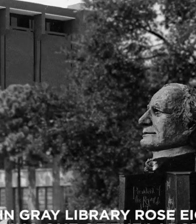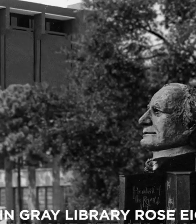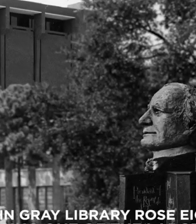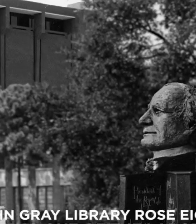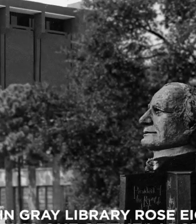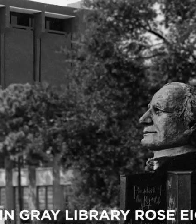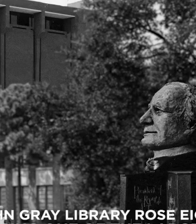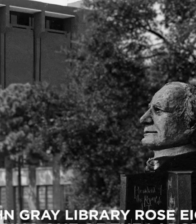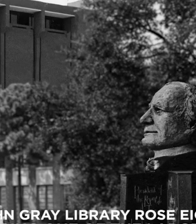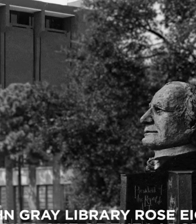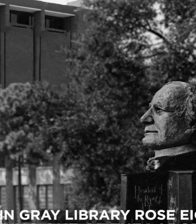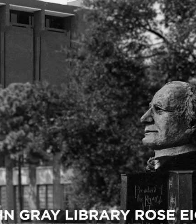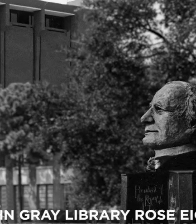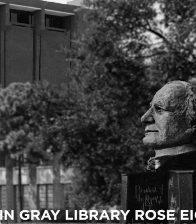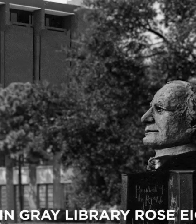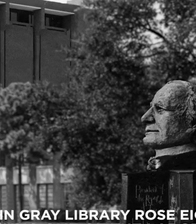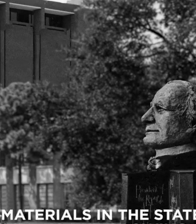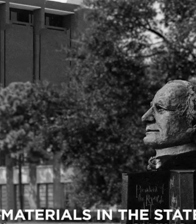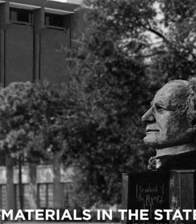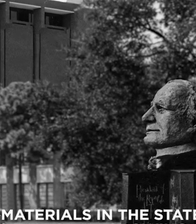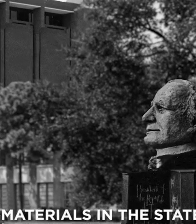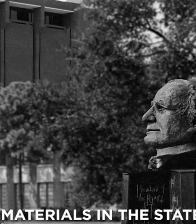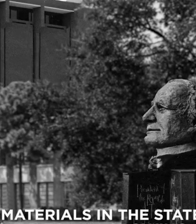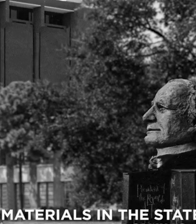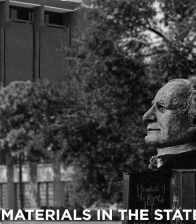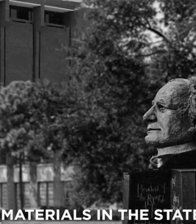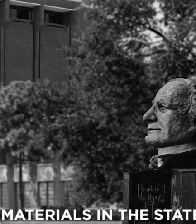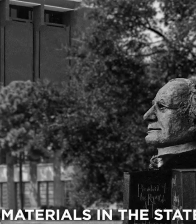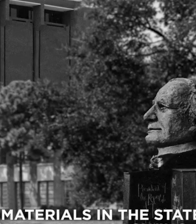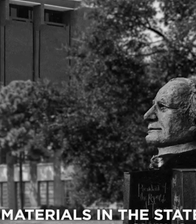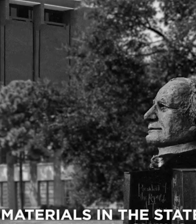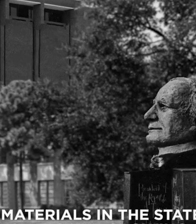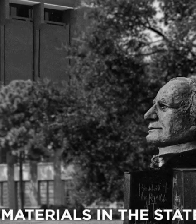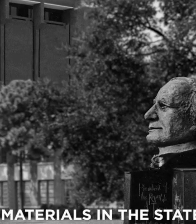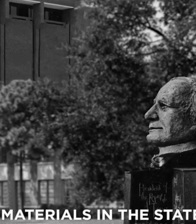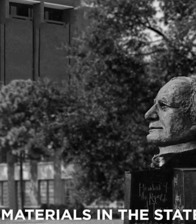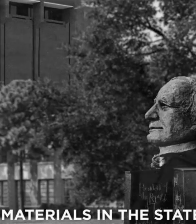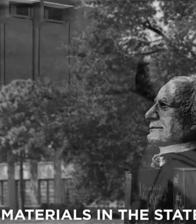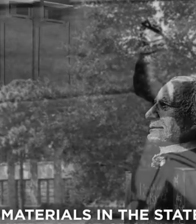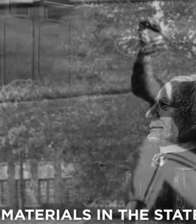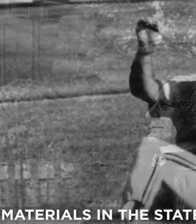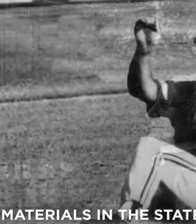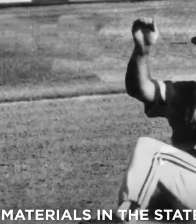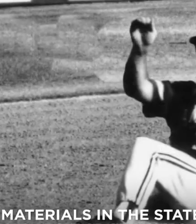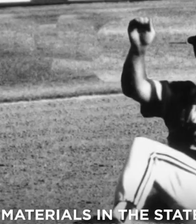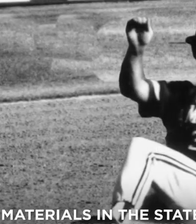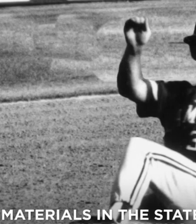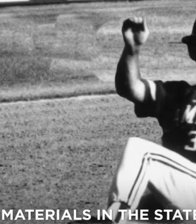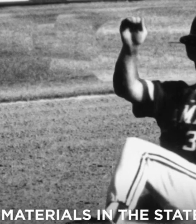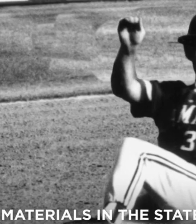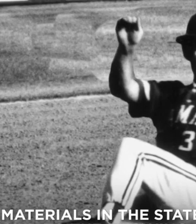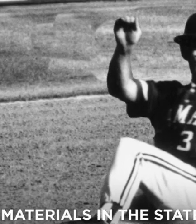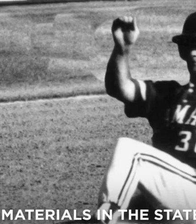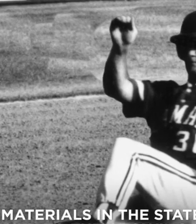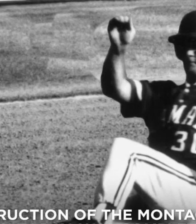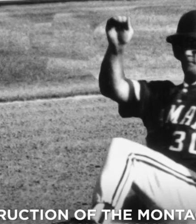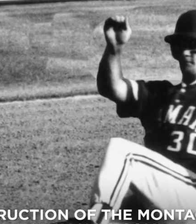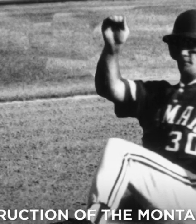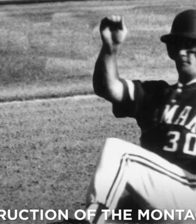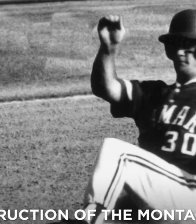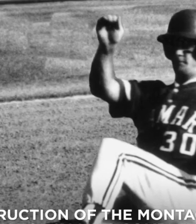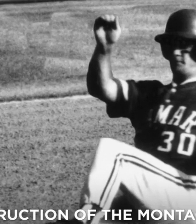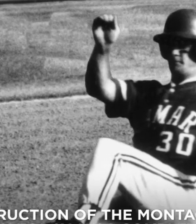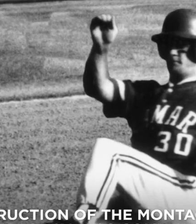above campus, housing one of the largest collections of learning materials in the state. Attention was then turned to the